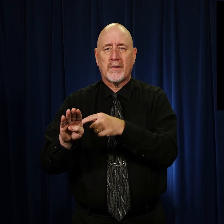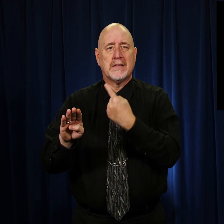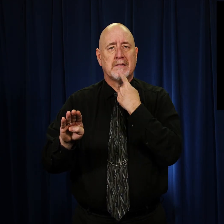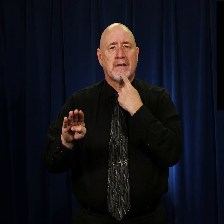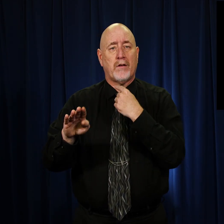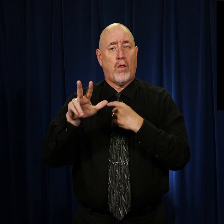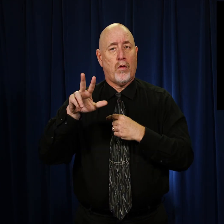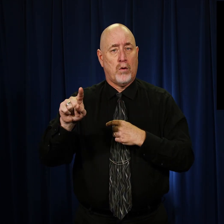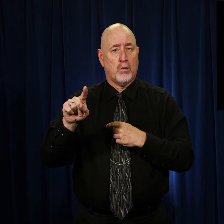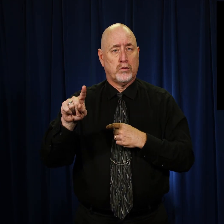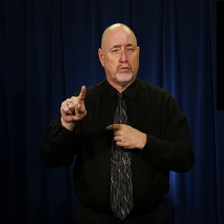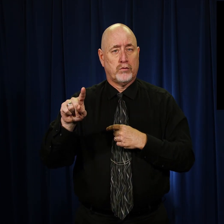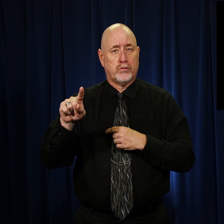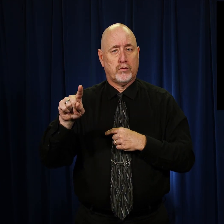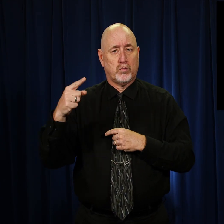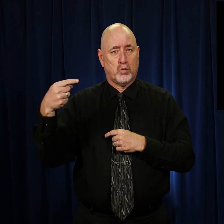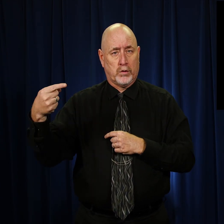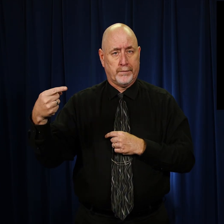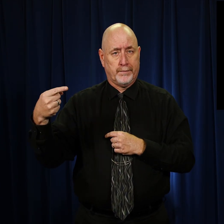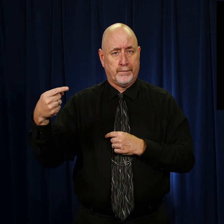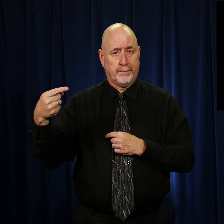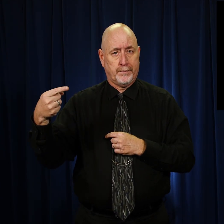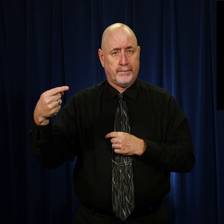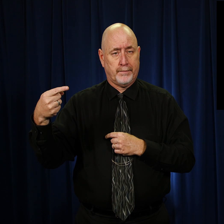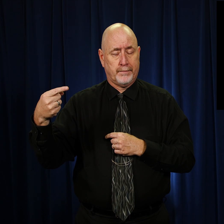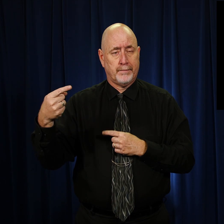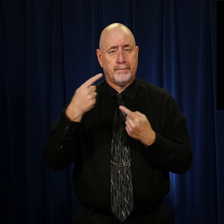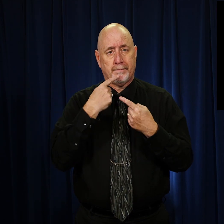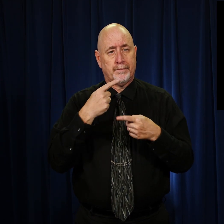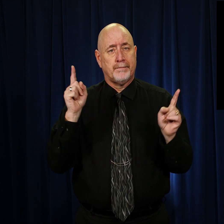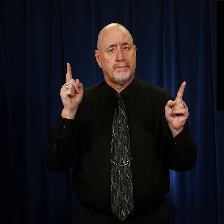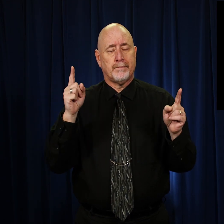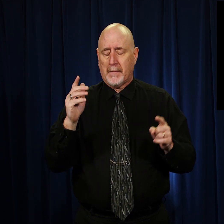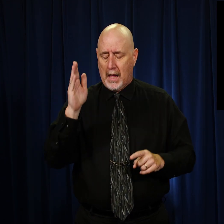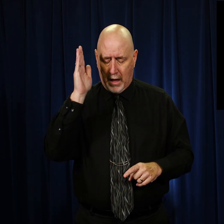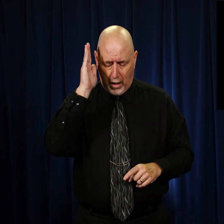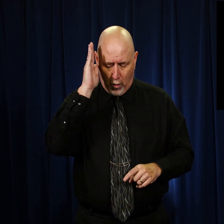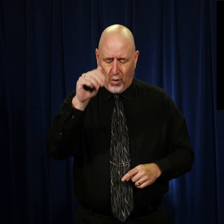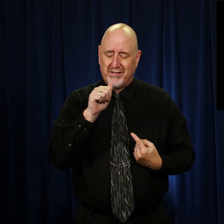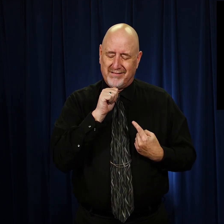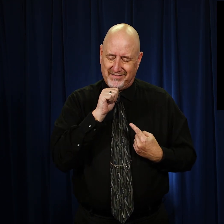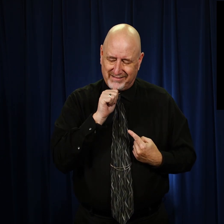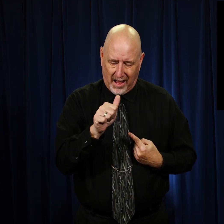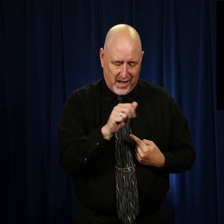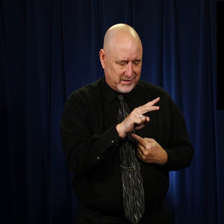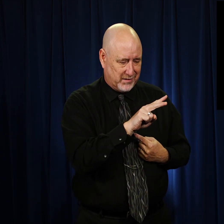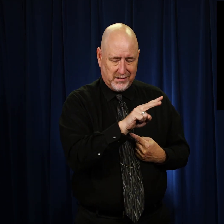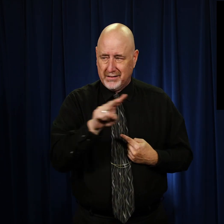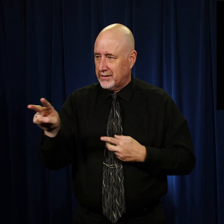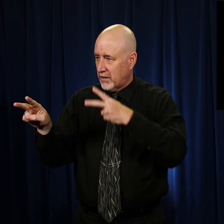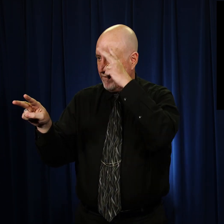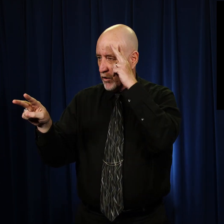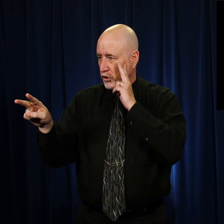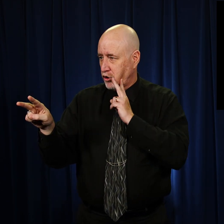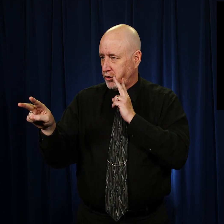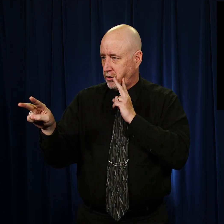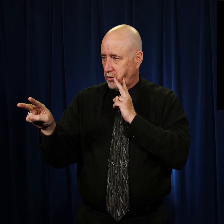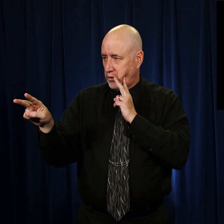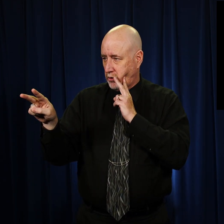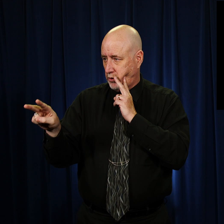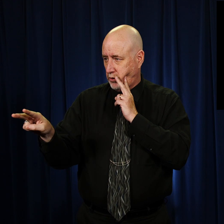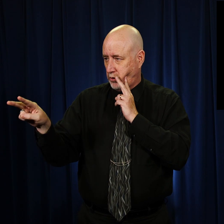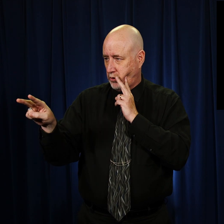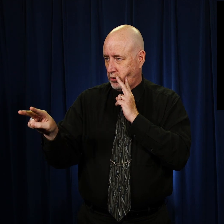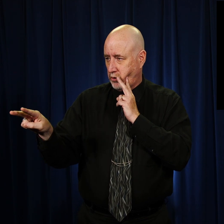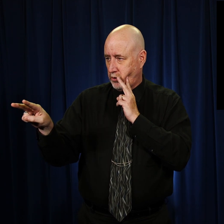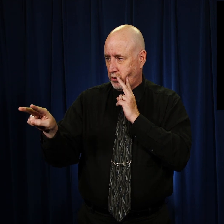in Job 31 and verse 1, he says, I will not look upon a virgin. I will not gaze